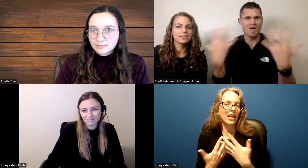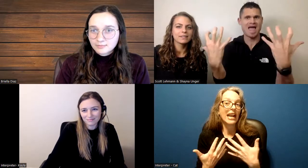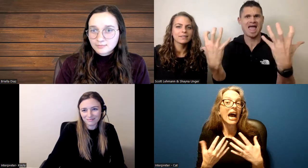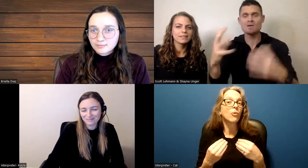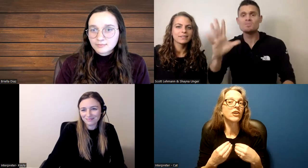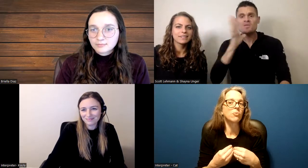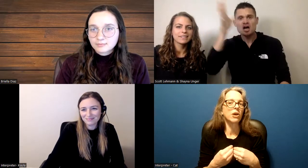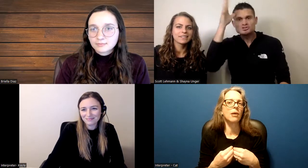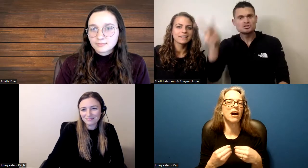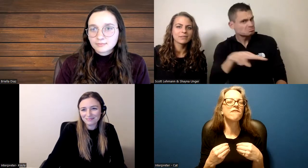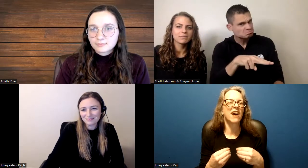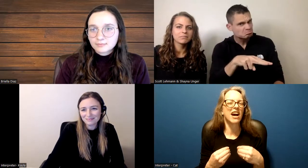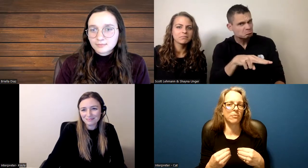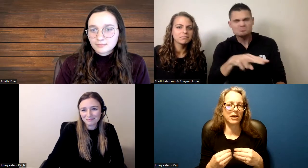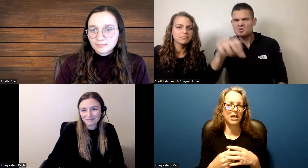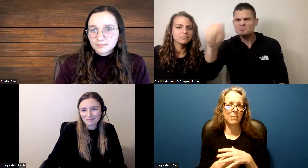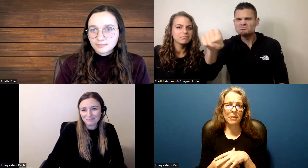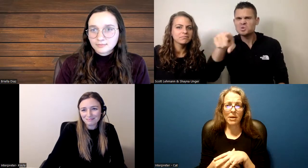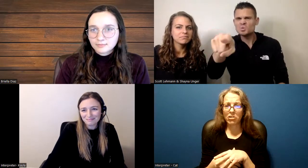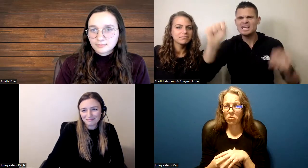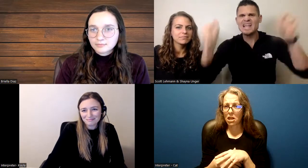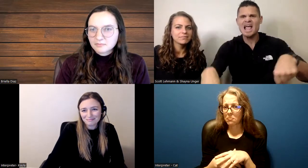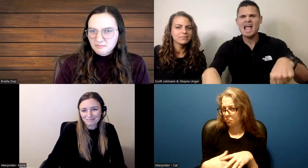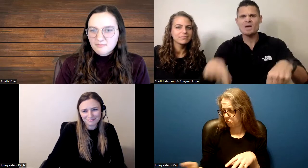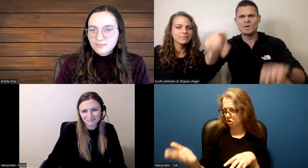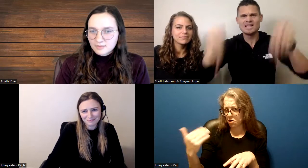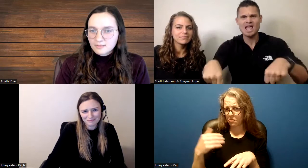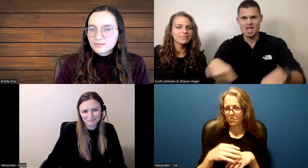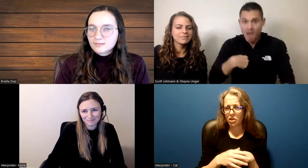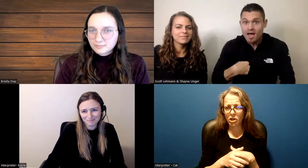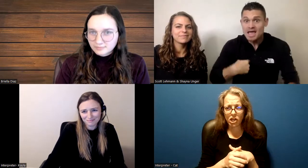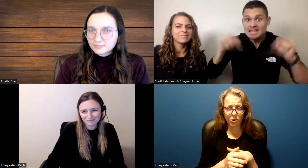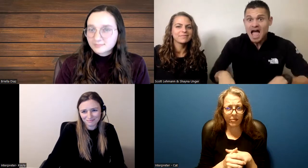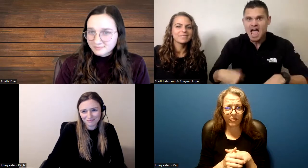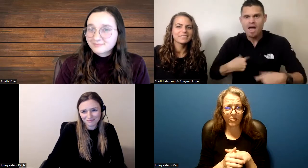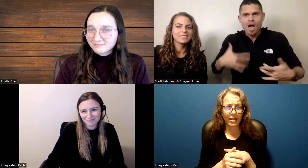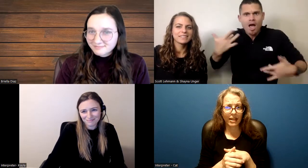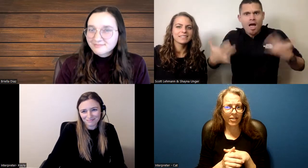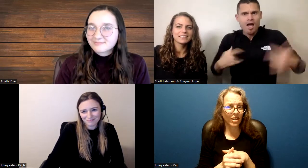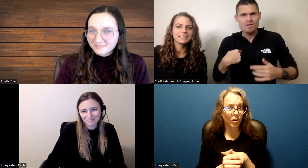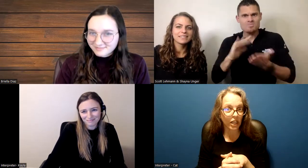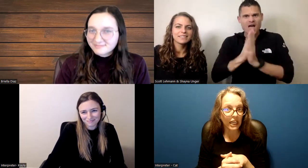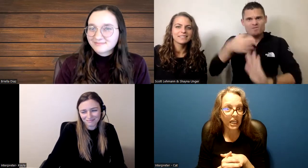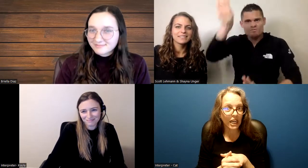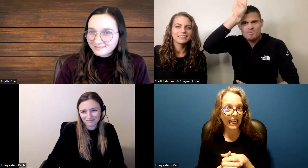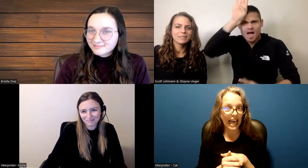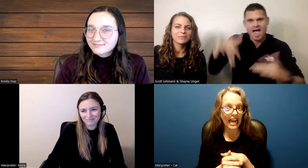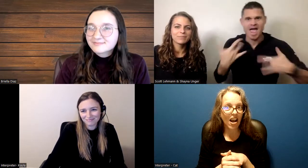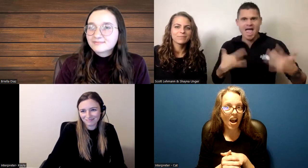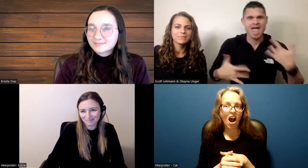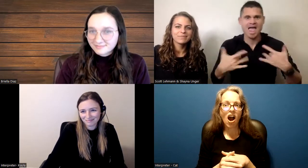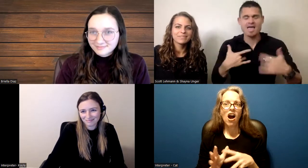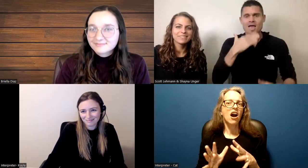stories. And I wanted to become a fireman. And my parents were like, sure, you can do it. I was like, really? I